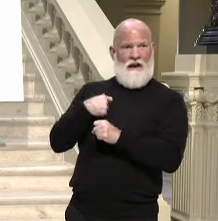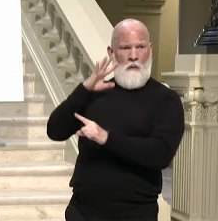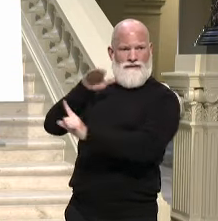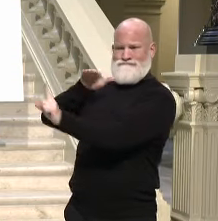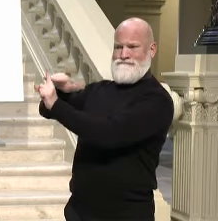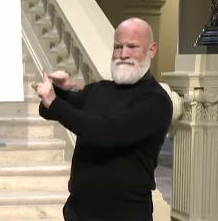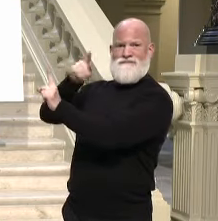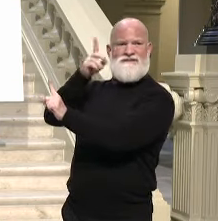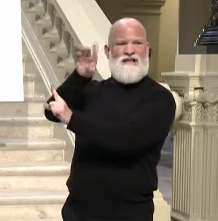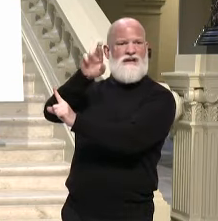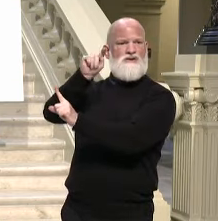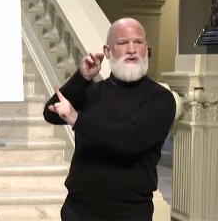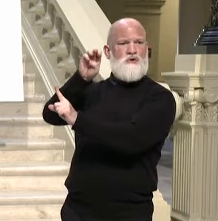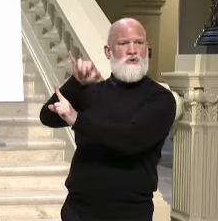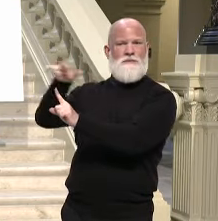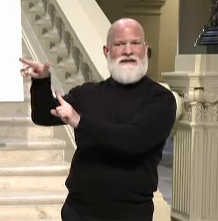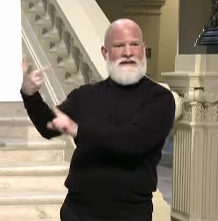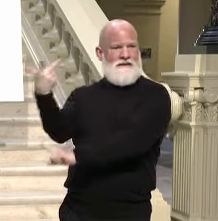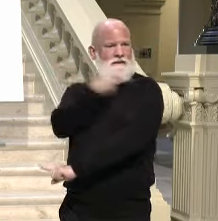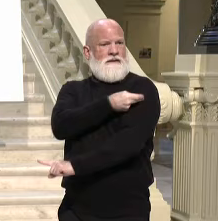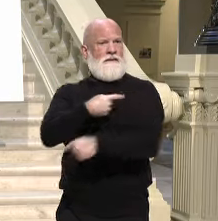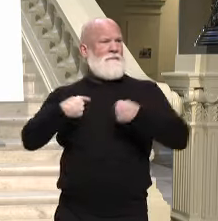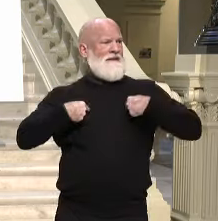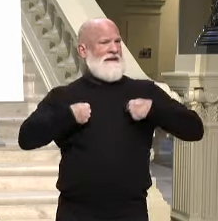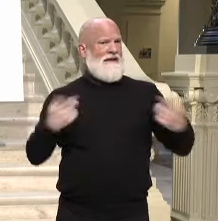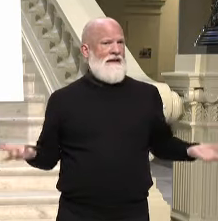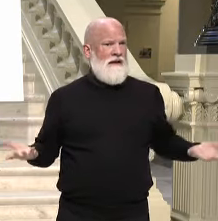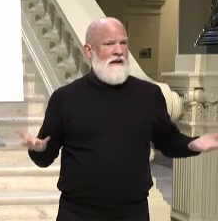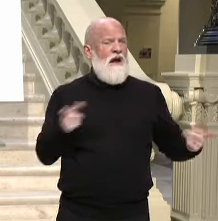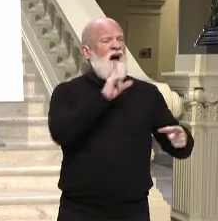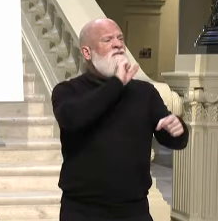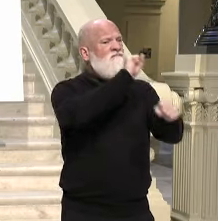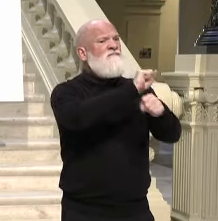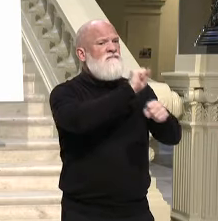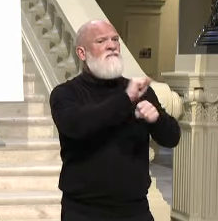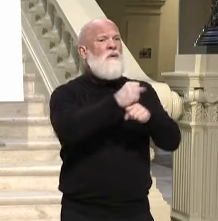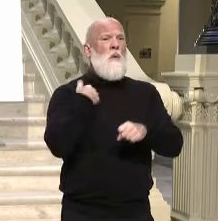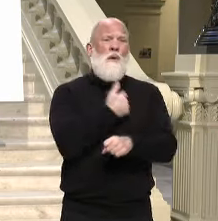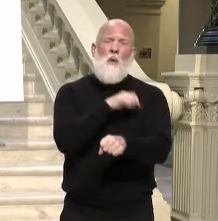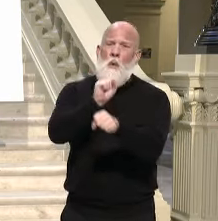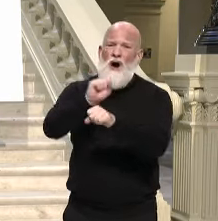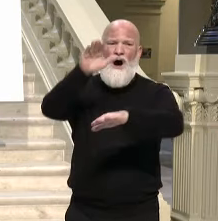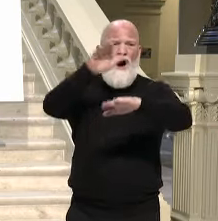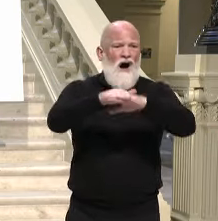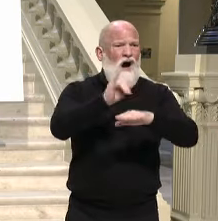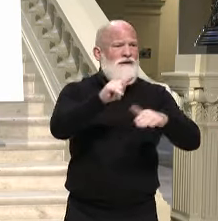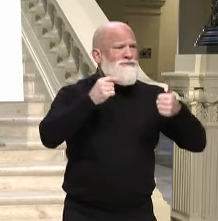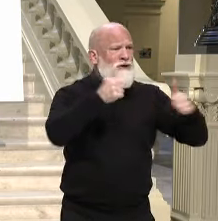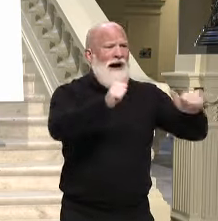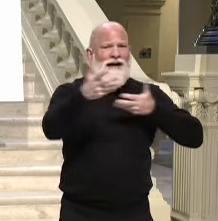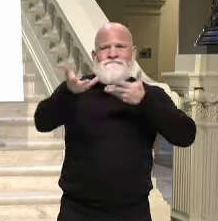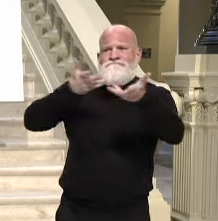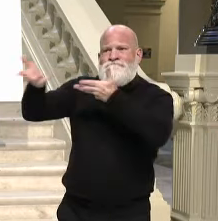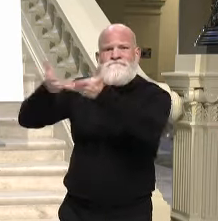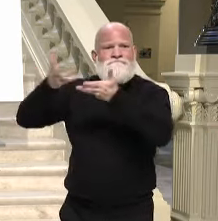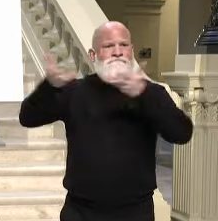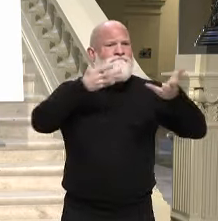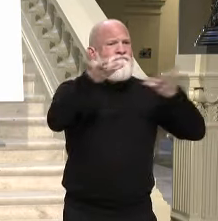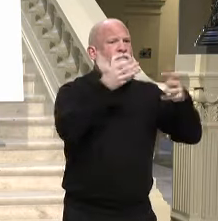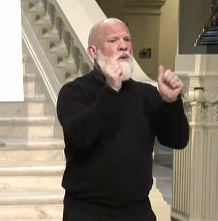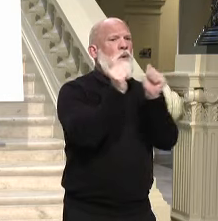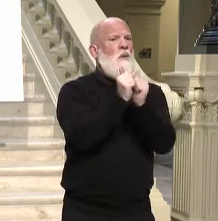But, um, you know, I mean, that is a real thing. We've been working on that very hard, certainly in our minority communities. I've talked with all the